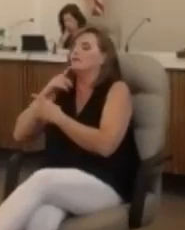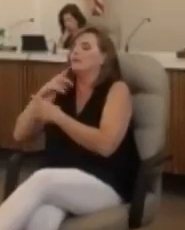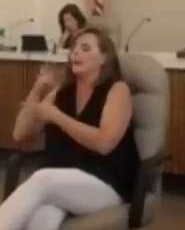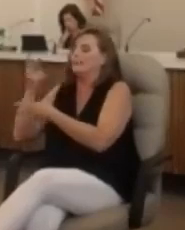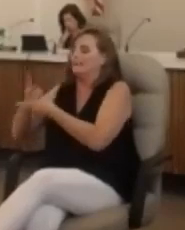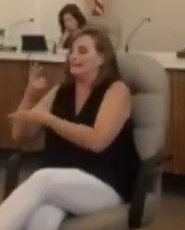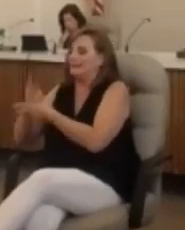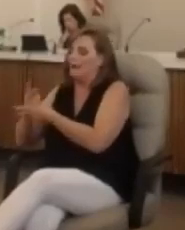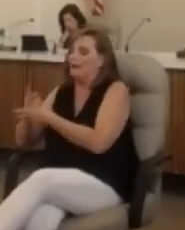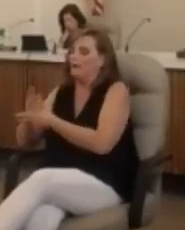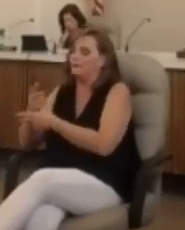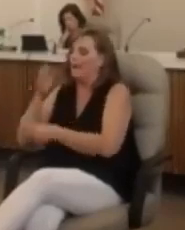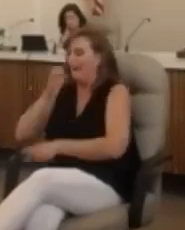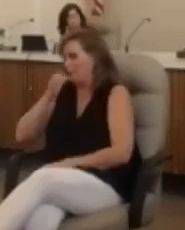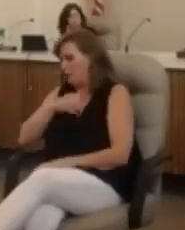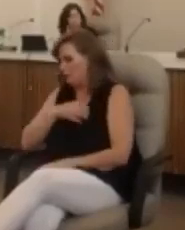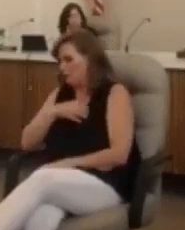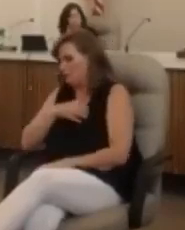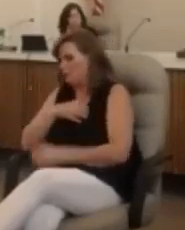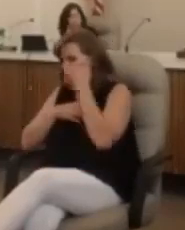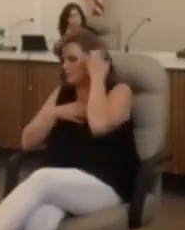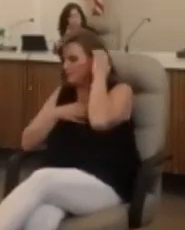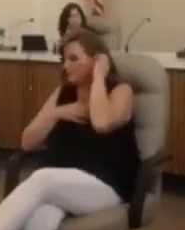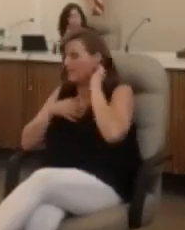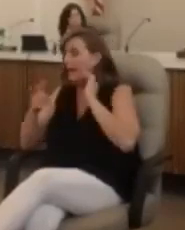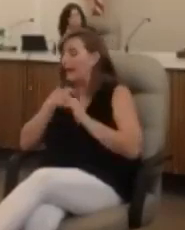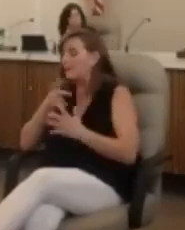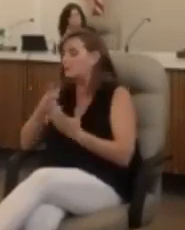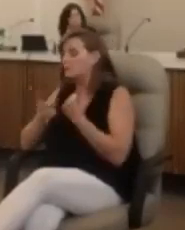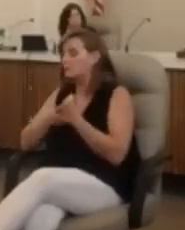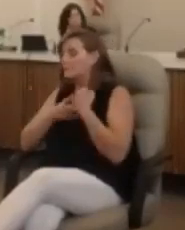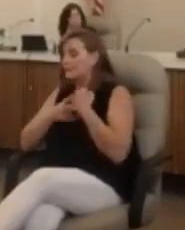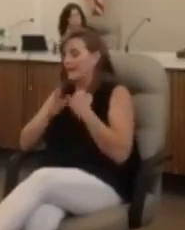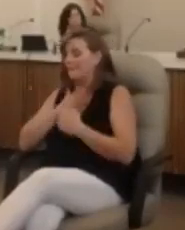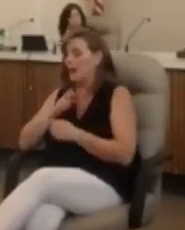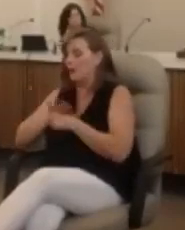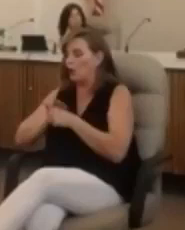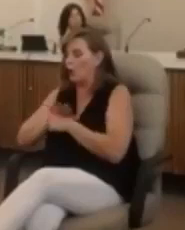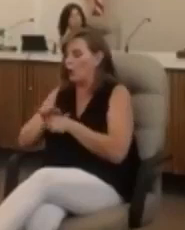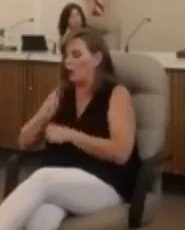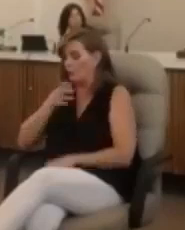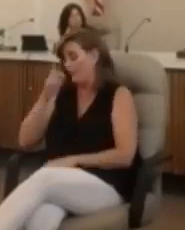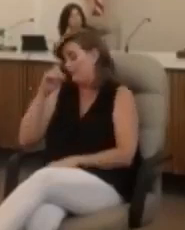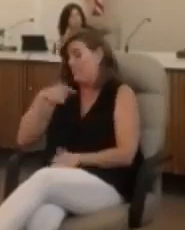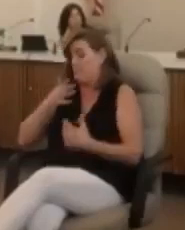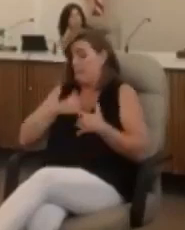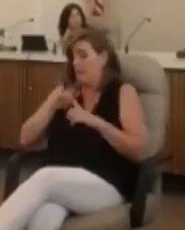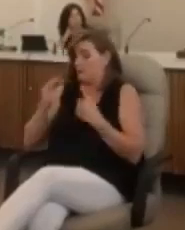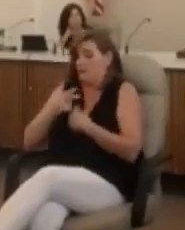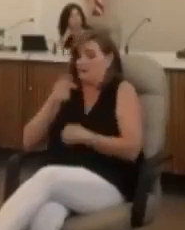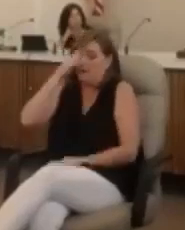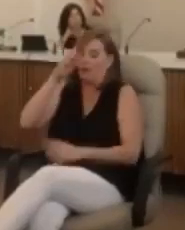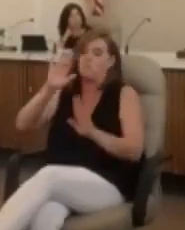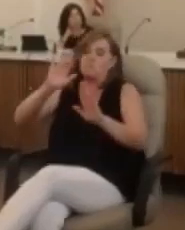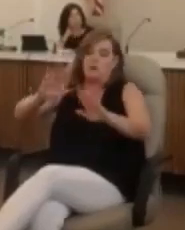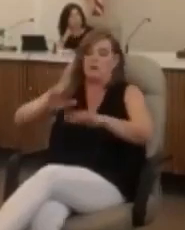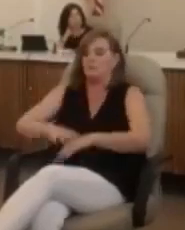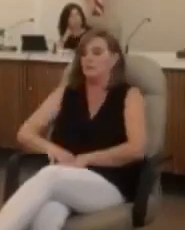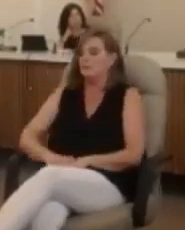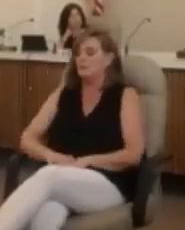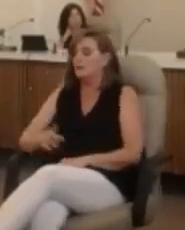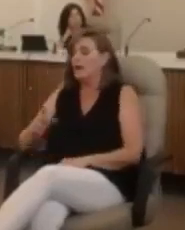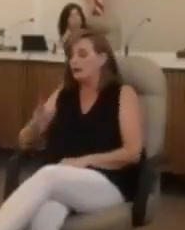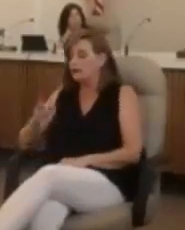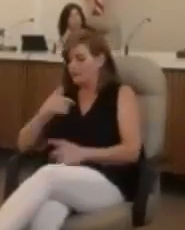working diligently to preserve farms and preserve local farms. So to me, that seemed like a perfect fit. And if they're willing to do it, that's who I want to see named